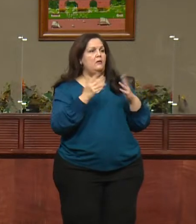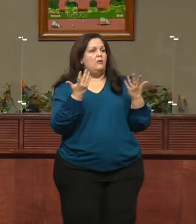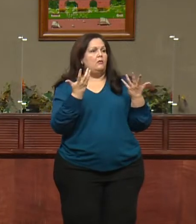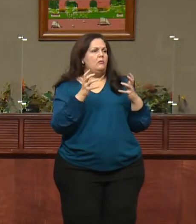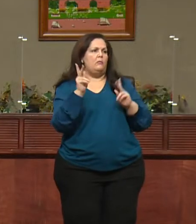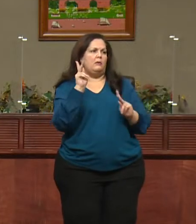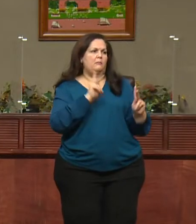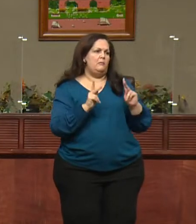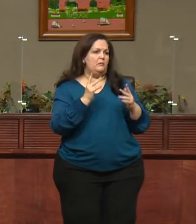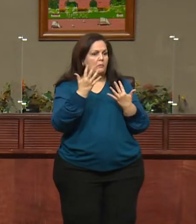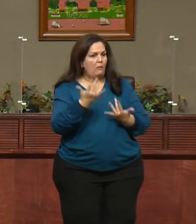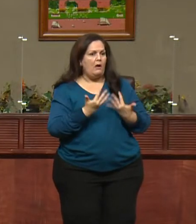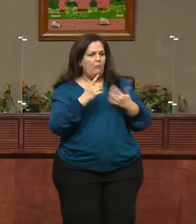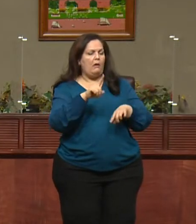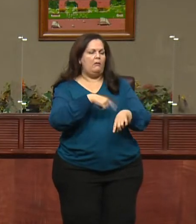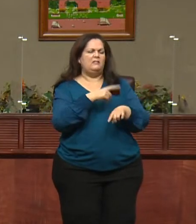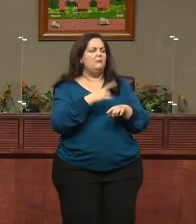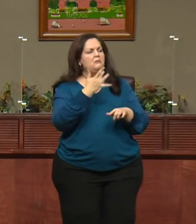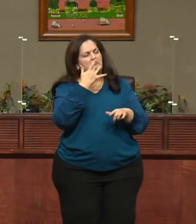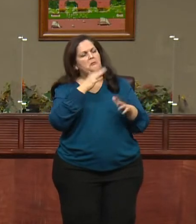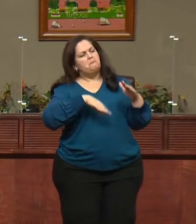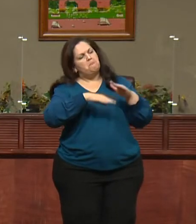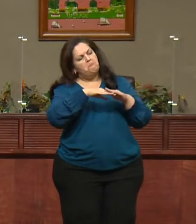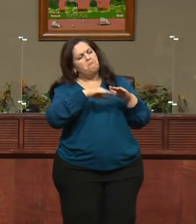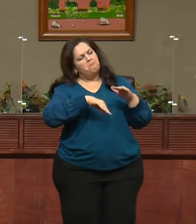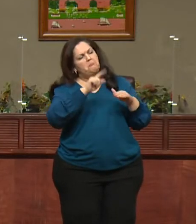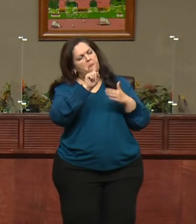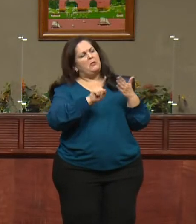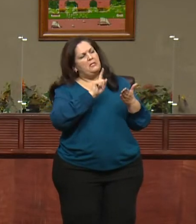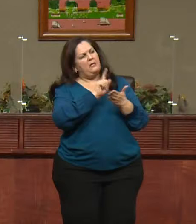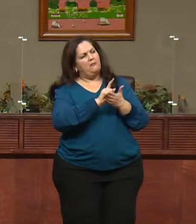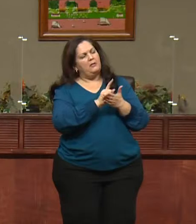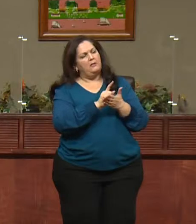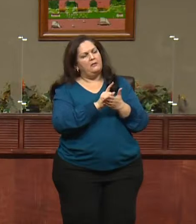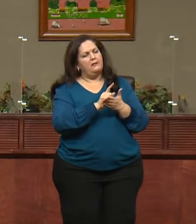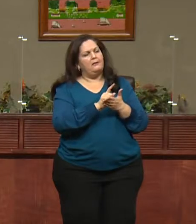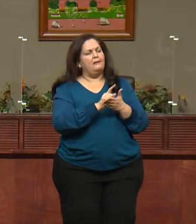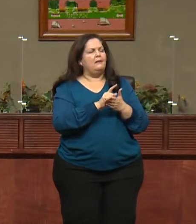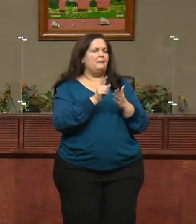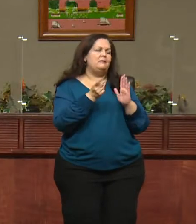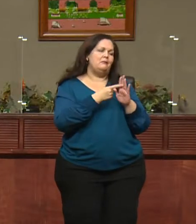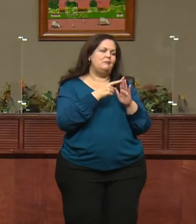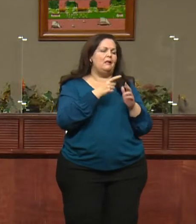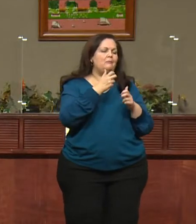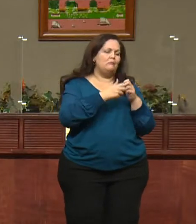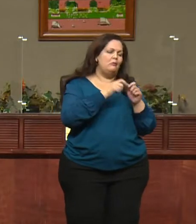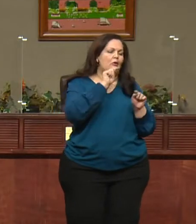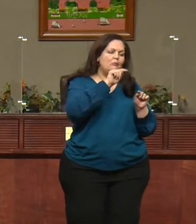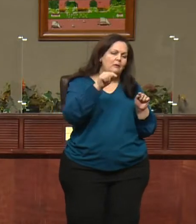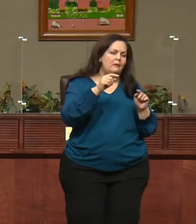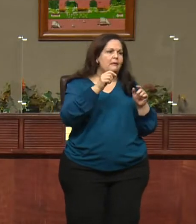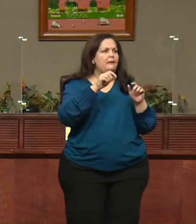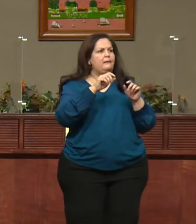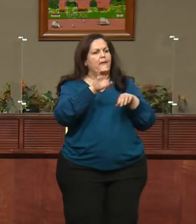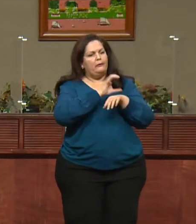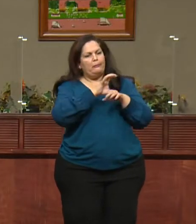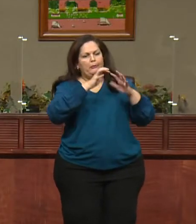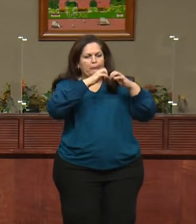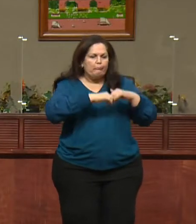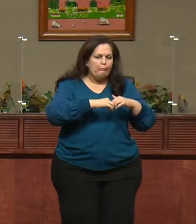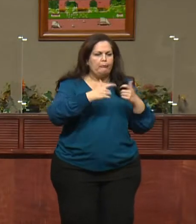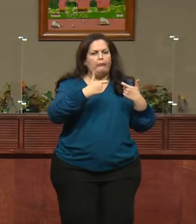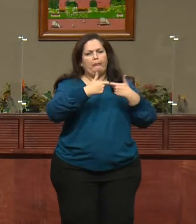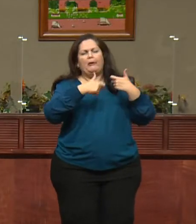wait more than an hour, except when you have, issues here and there. System can go down, computers,